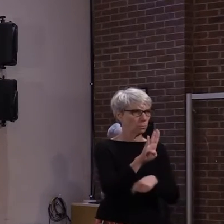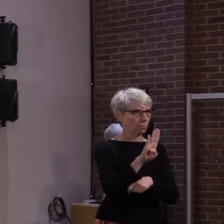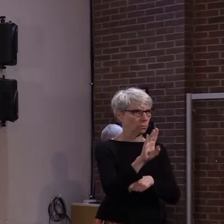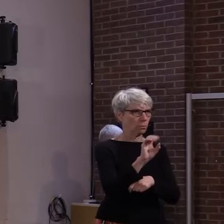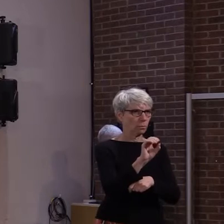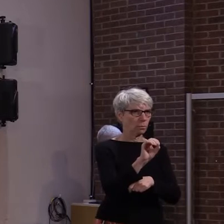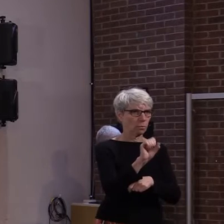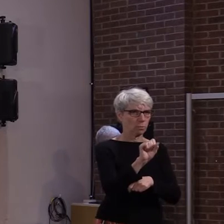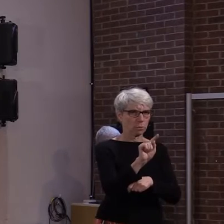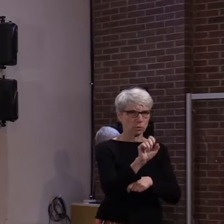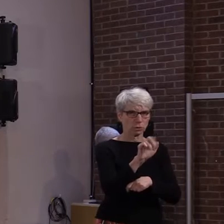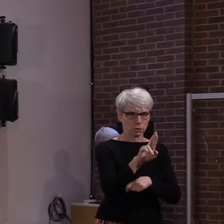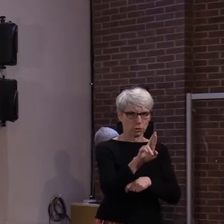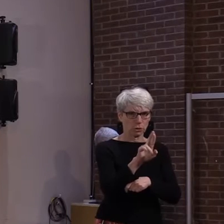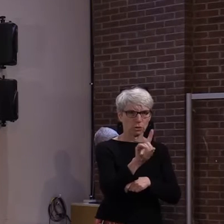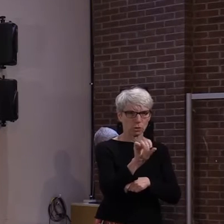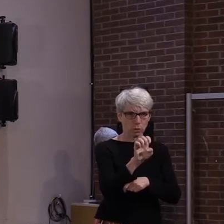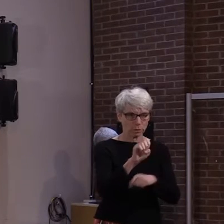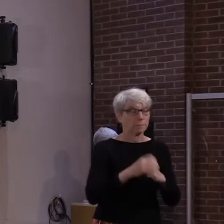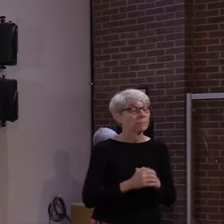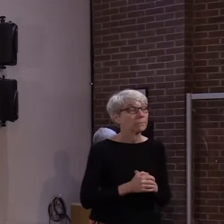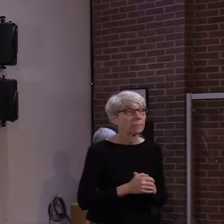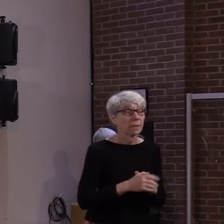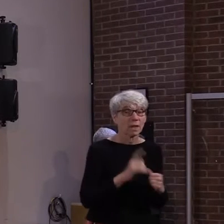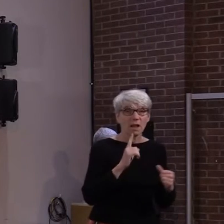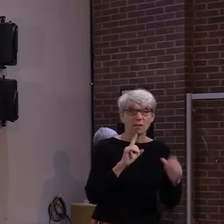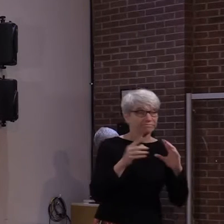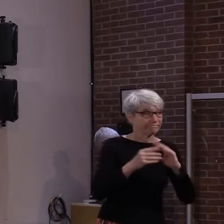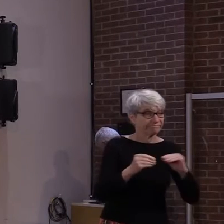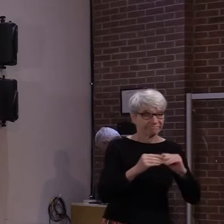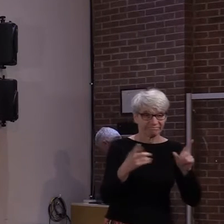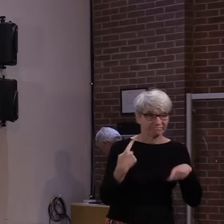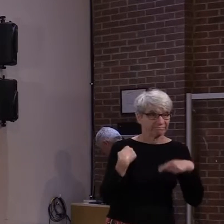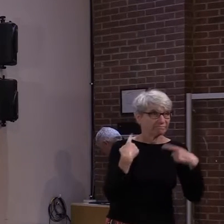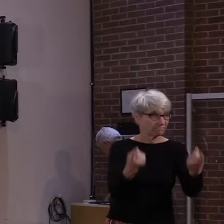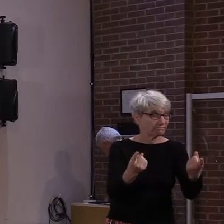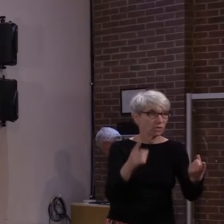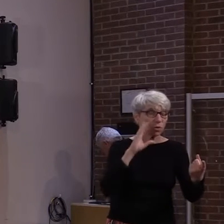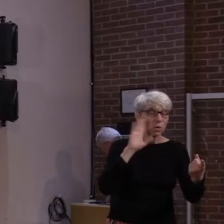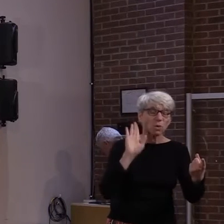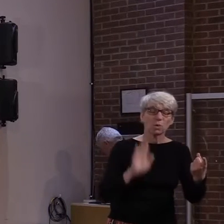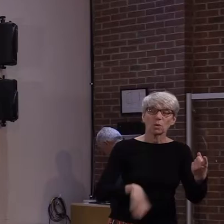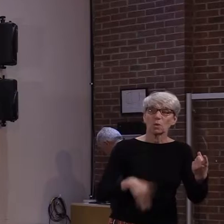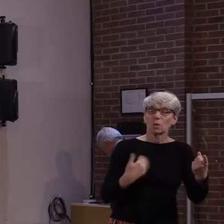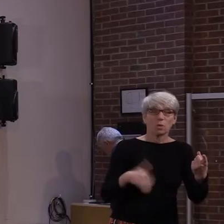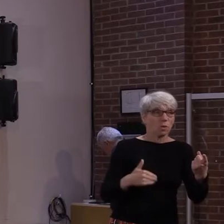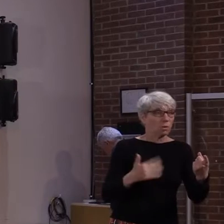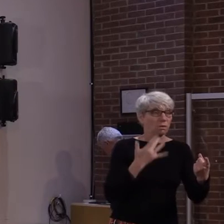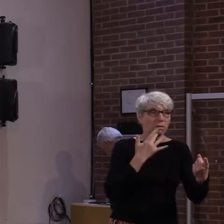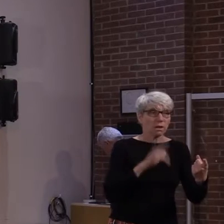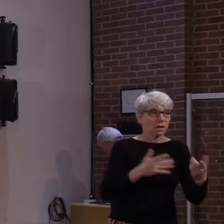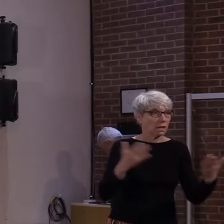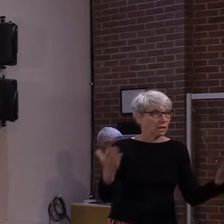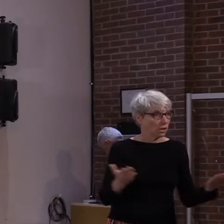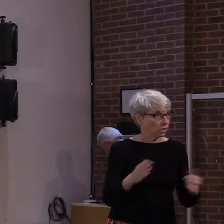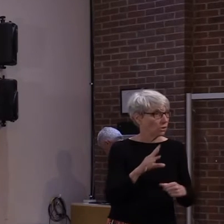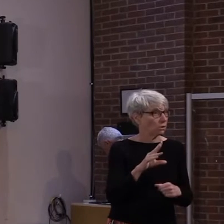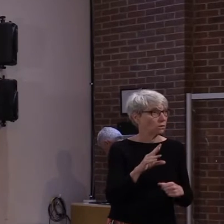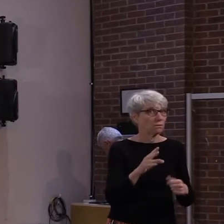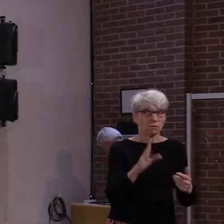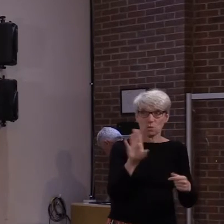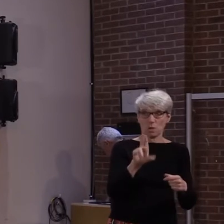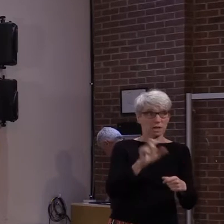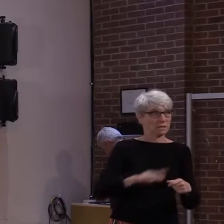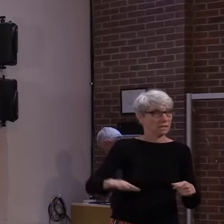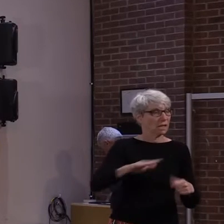As we've stressed so often in the face of this pandemic, we're very, very fortunate to have such remarkably safe and effective vaccines available